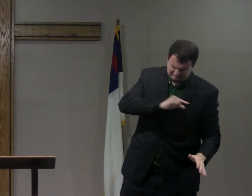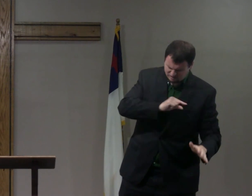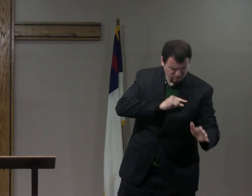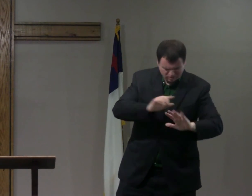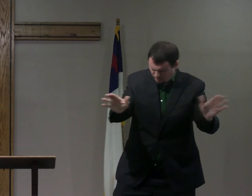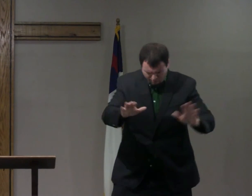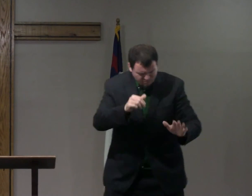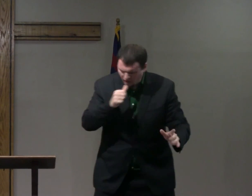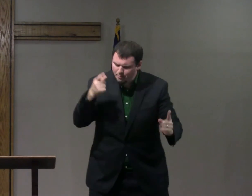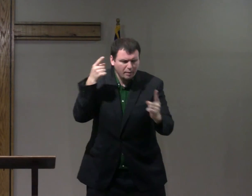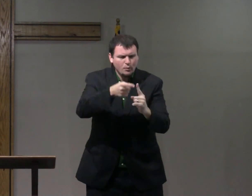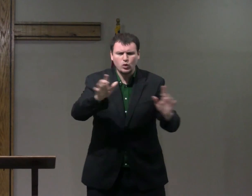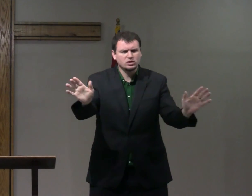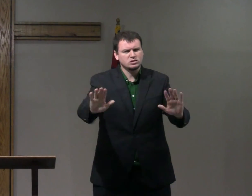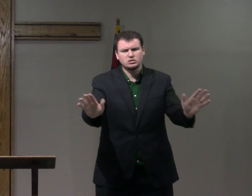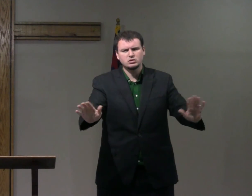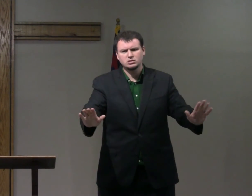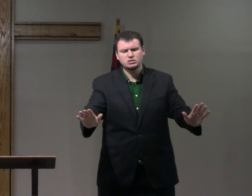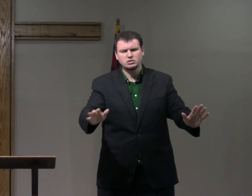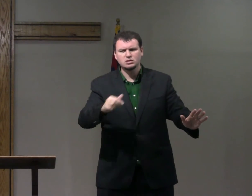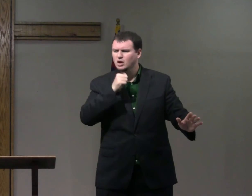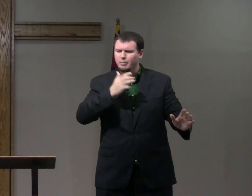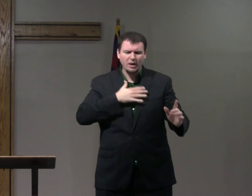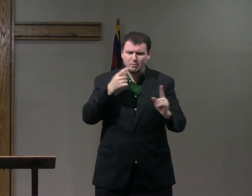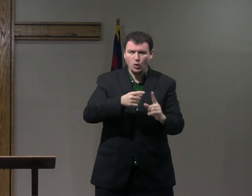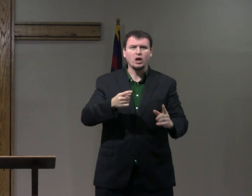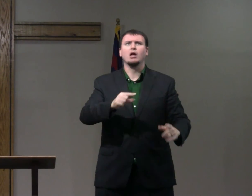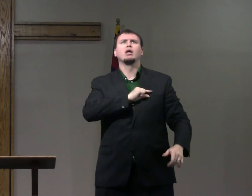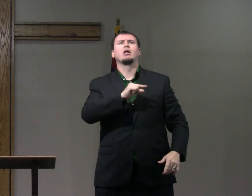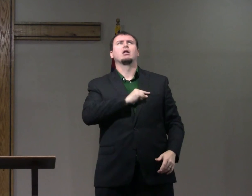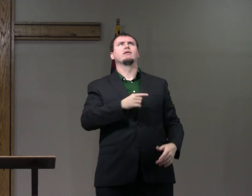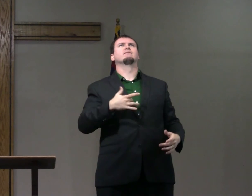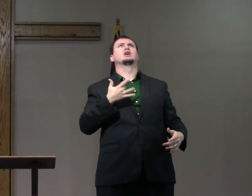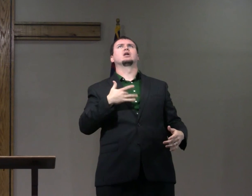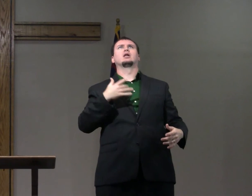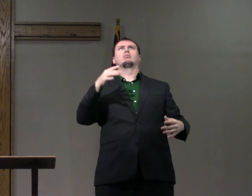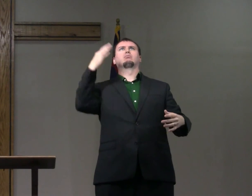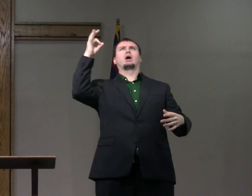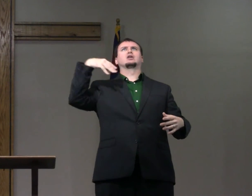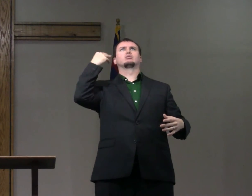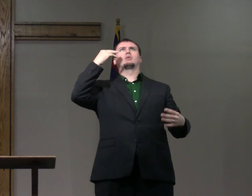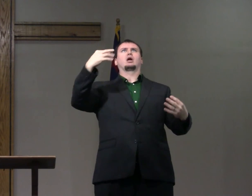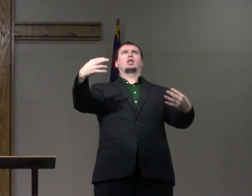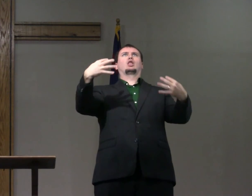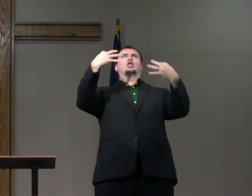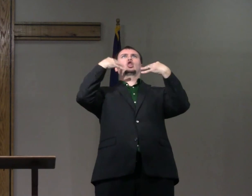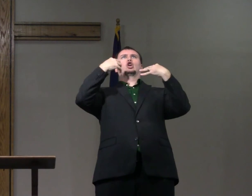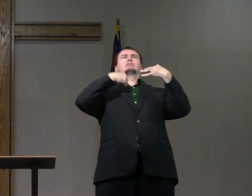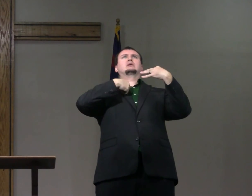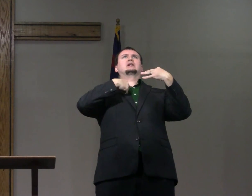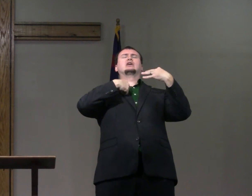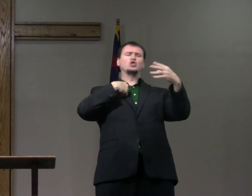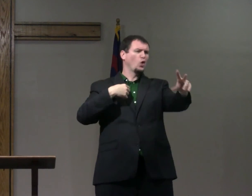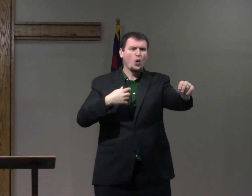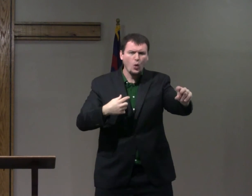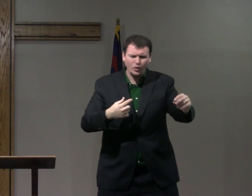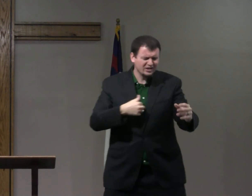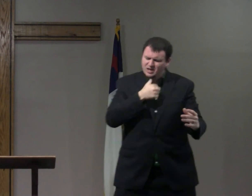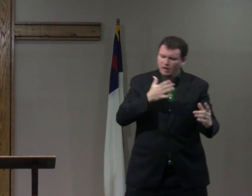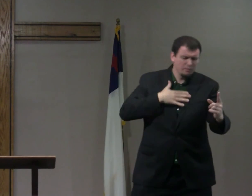I'm not trying to make you feel guilty. That's not the point here. Oh, I feel guilty. Oh, Pastor Mark's looking at me. I guess